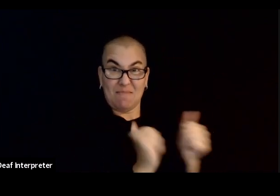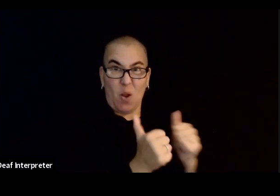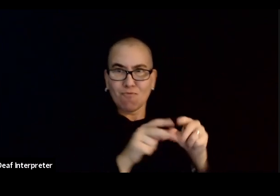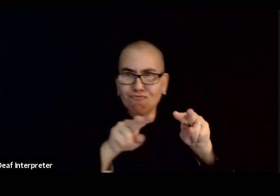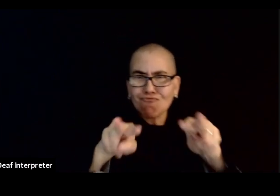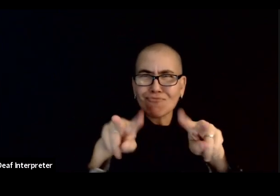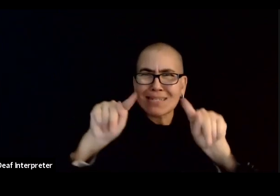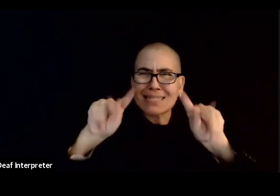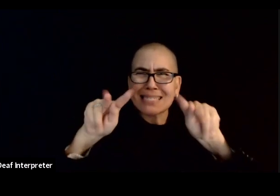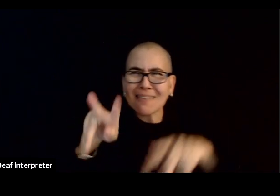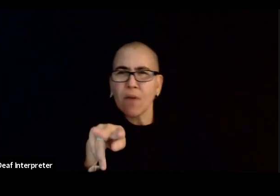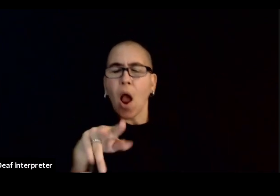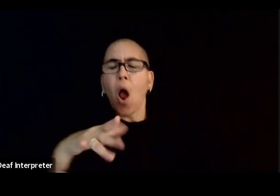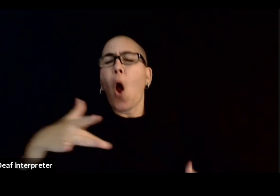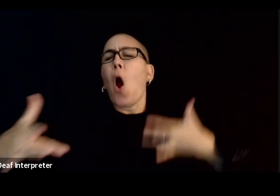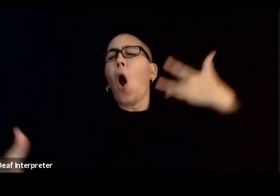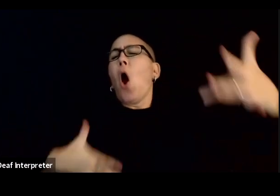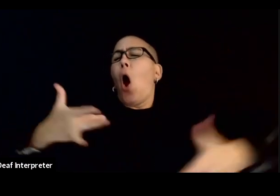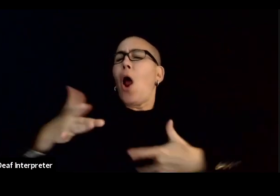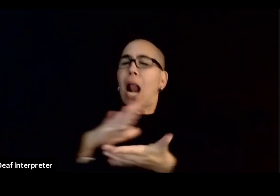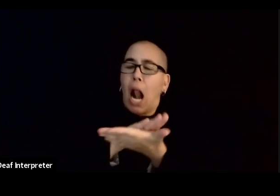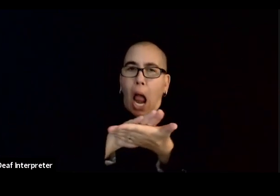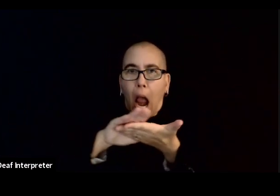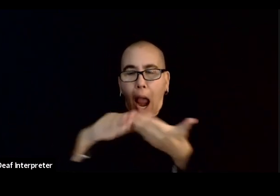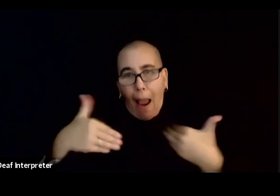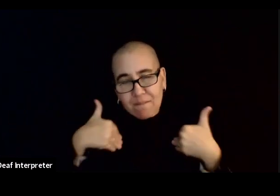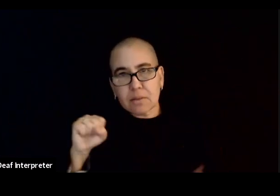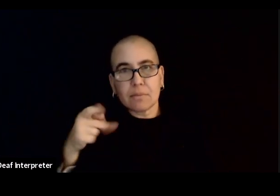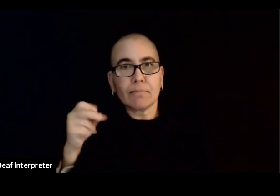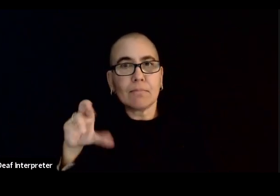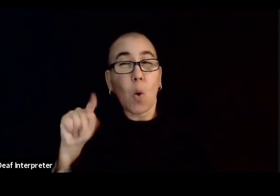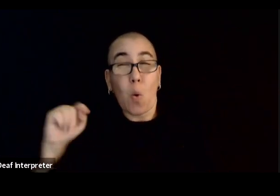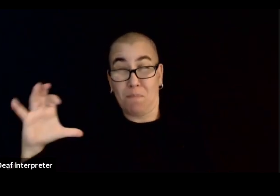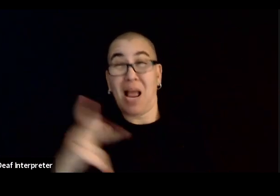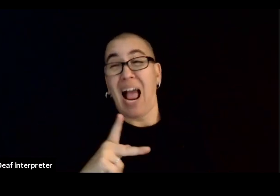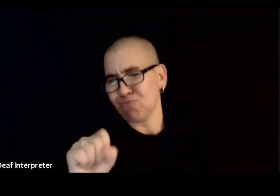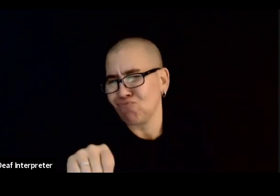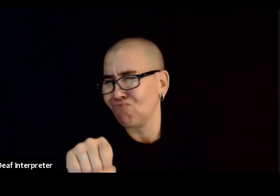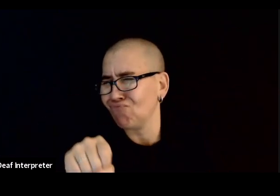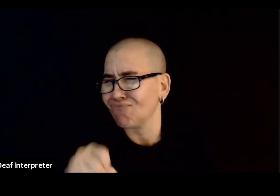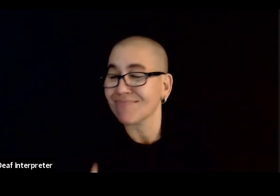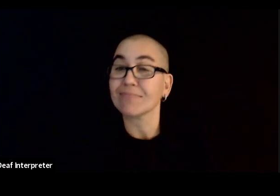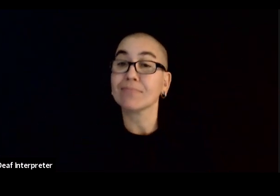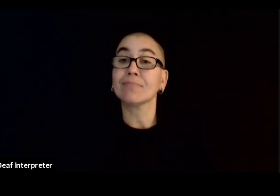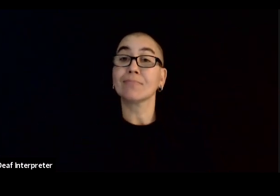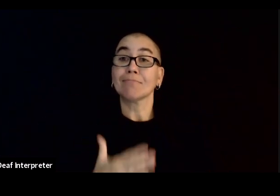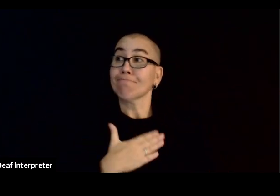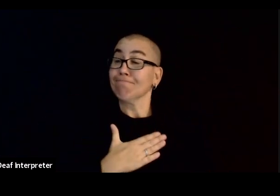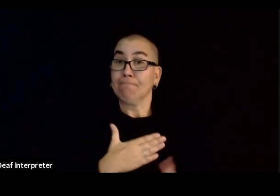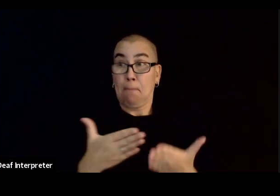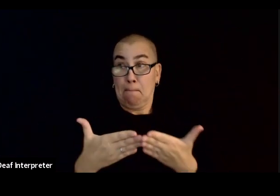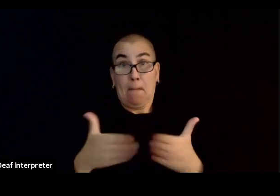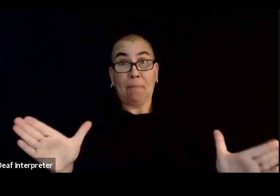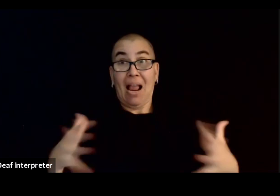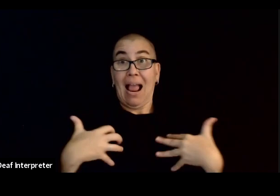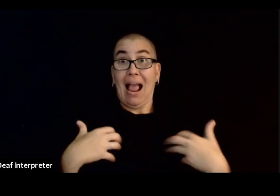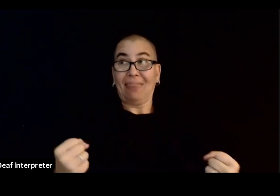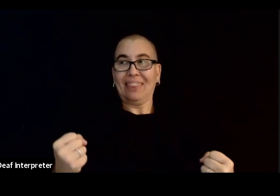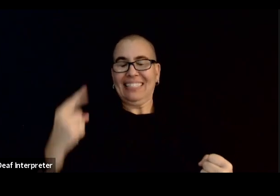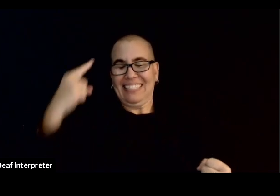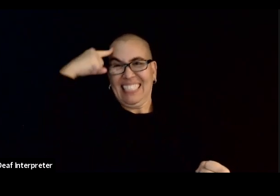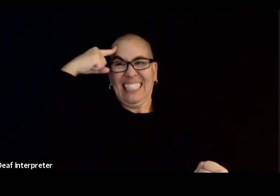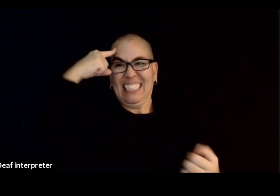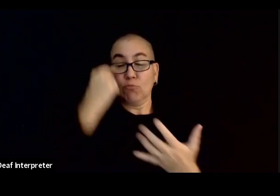addition. But from a public health standpoint, obviously, our priorities would be that individuals who have been